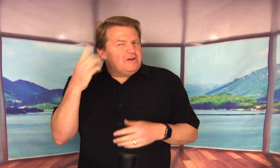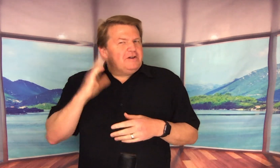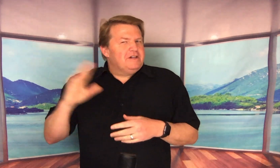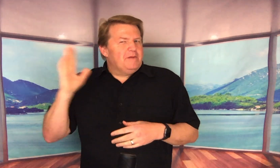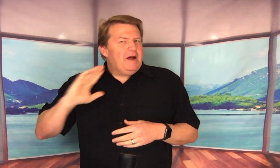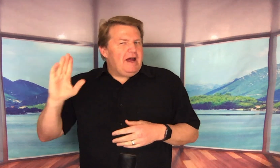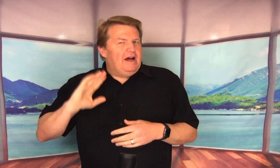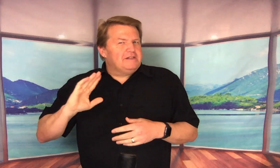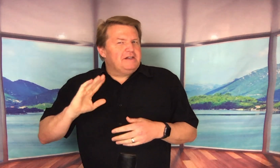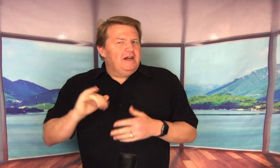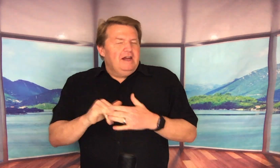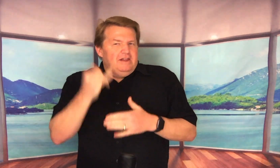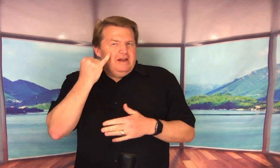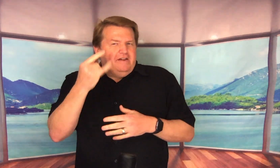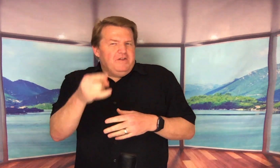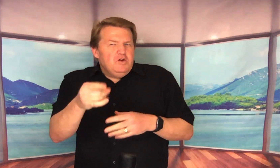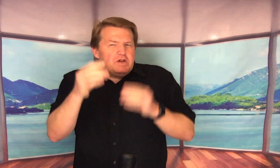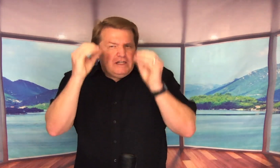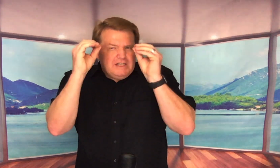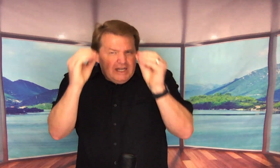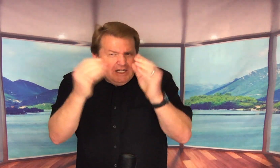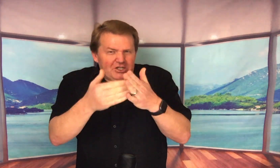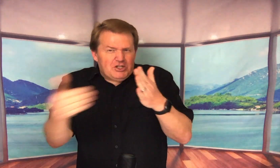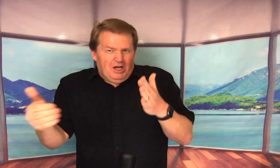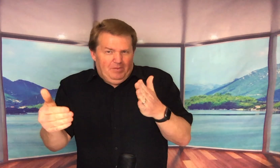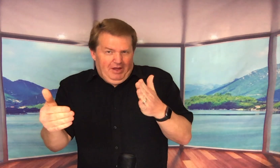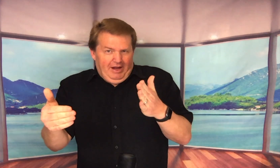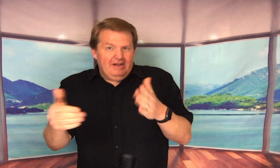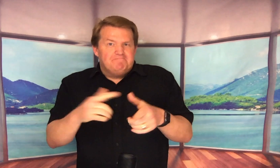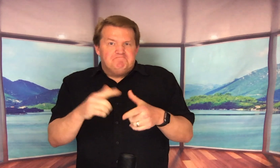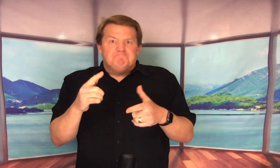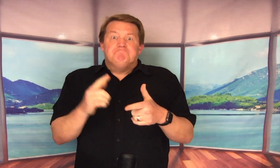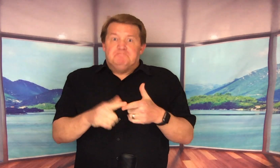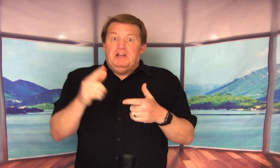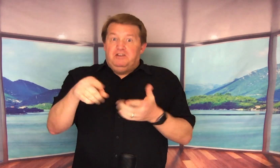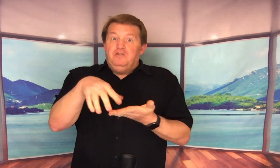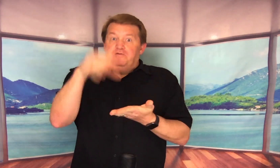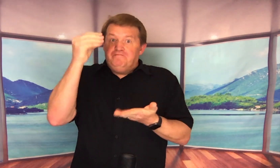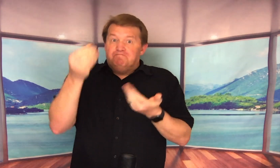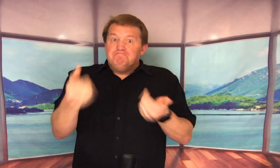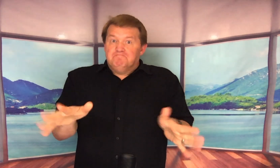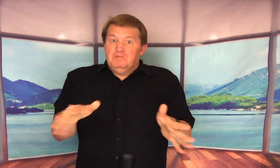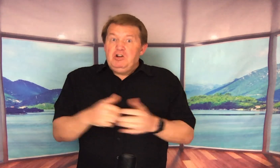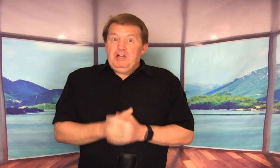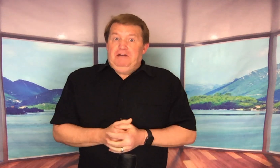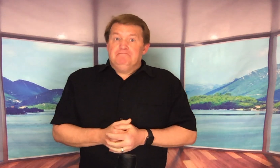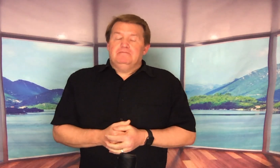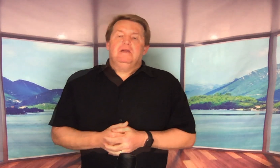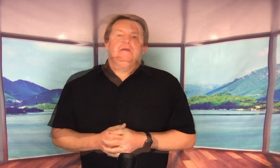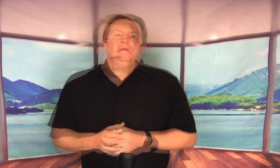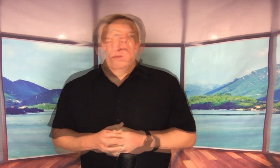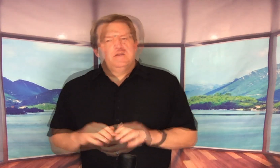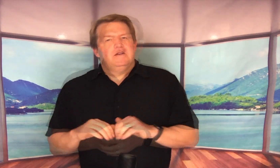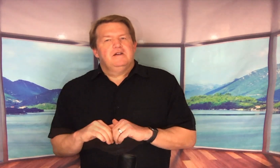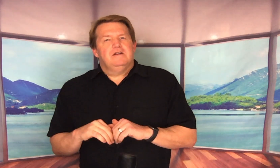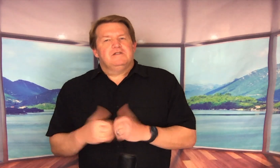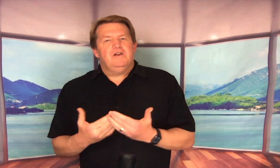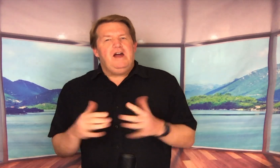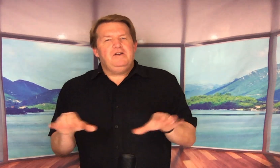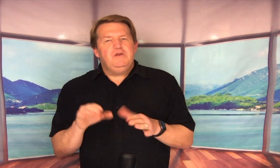in the past. That if you can teach something, then you've learned it. So how do we do